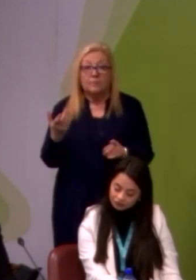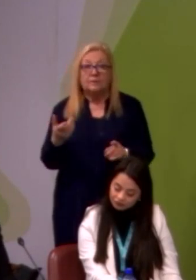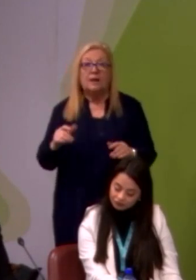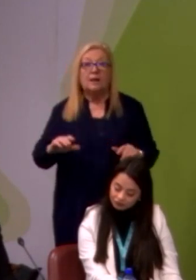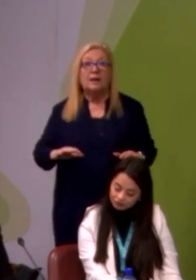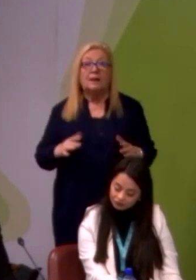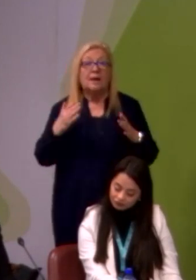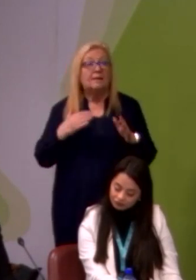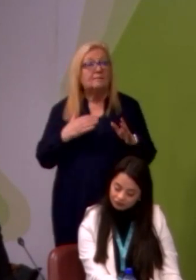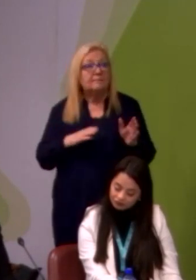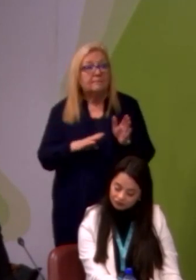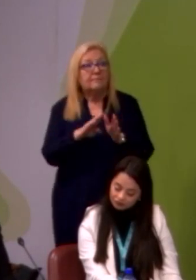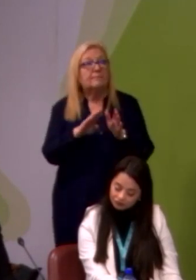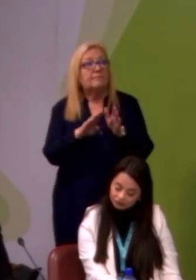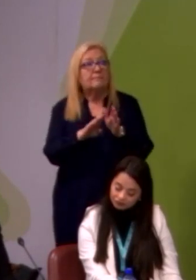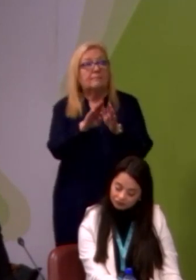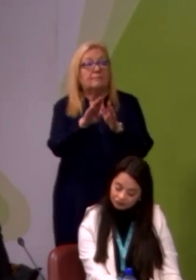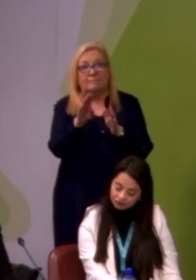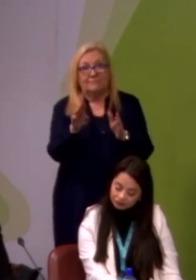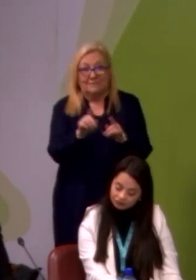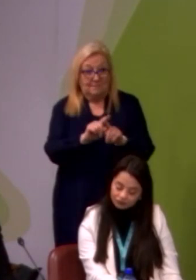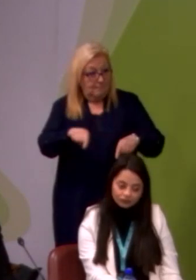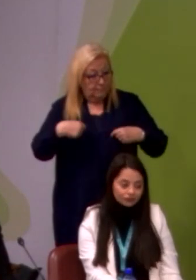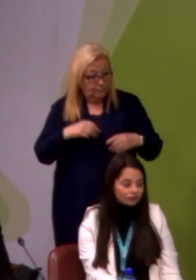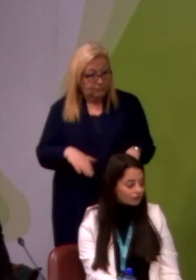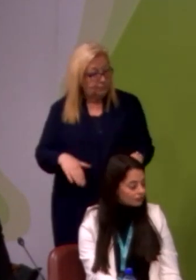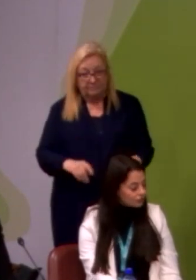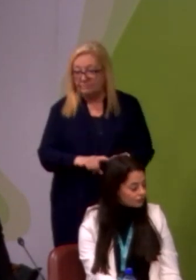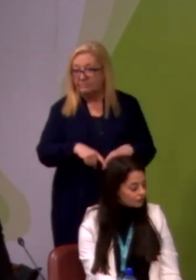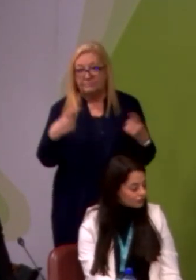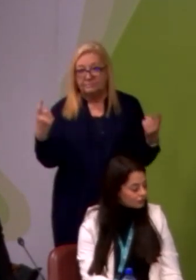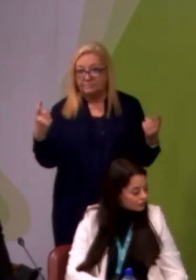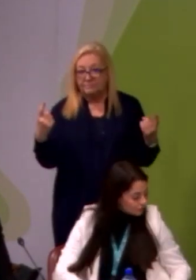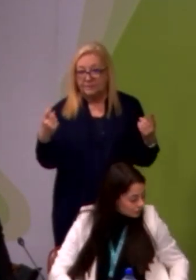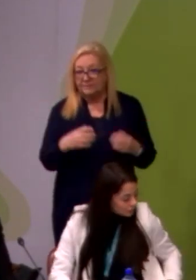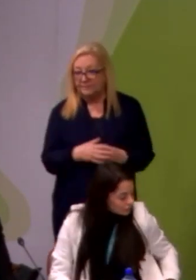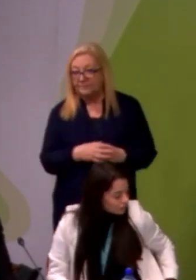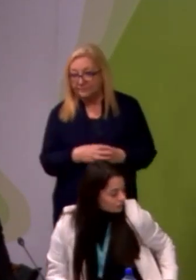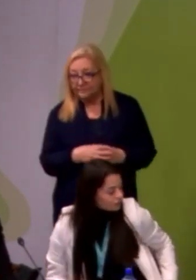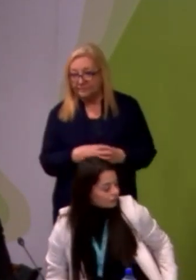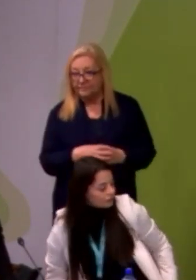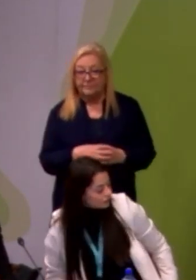life in the way that other children would do. We heard from Bernice. Bernice mentioned